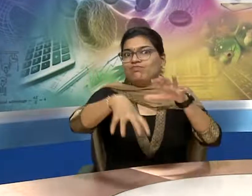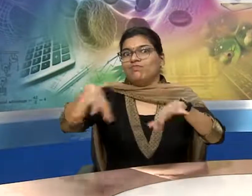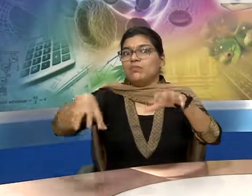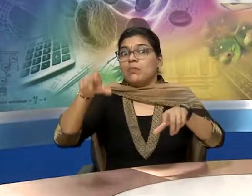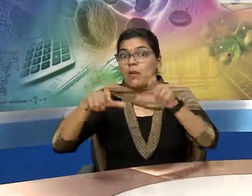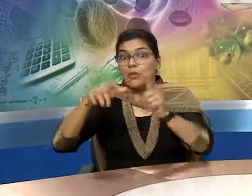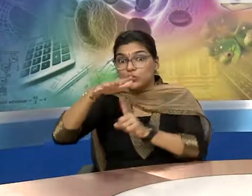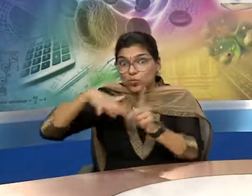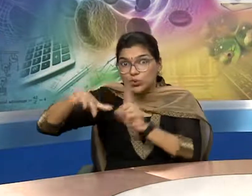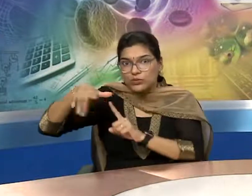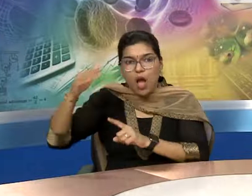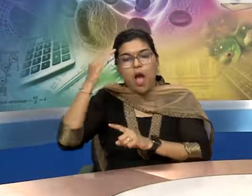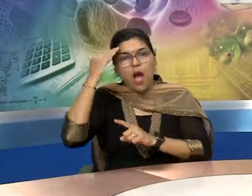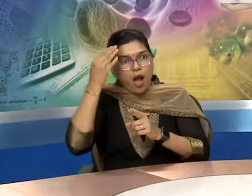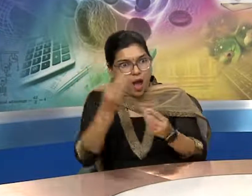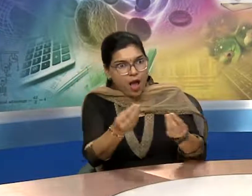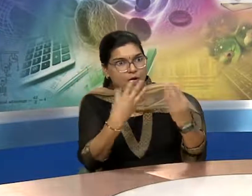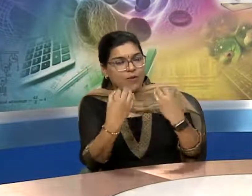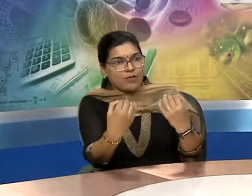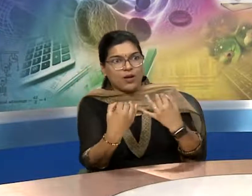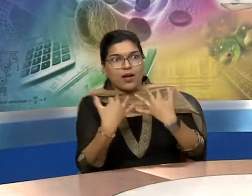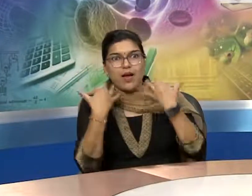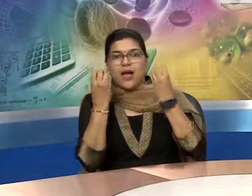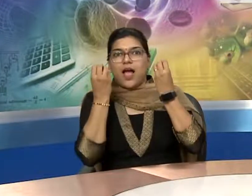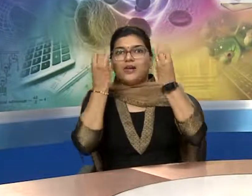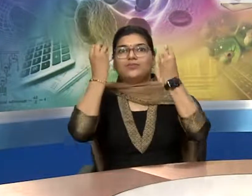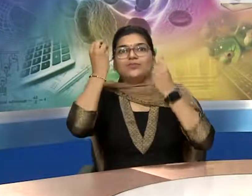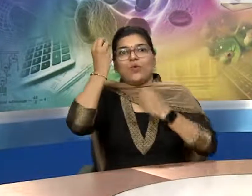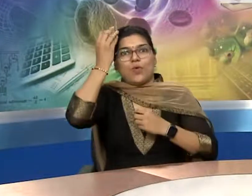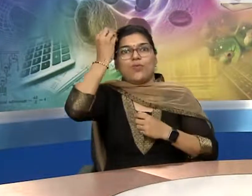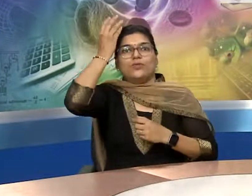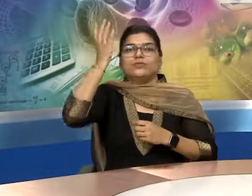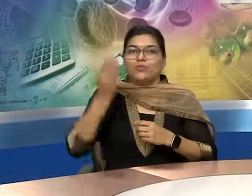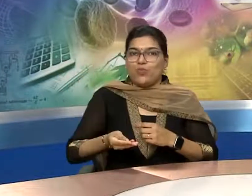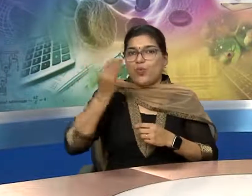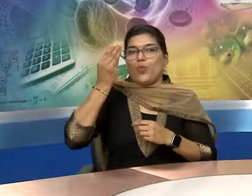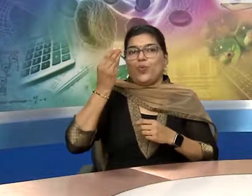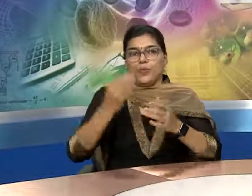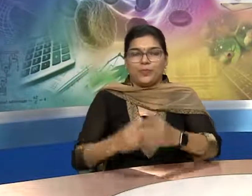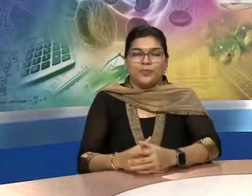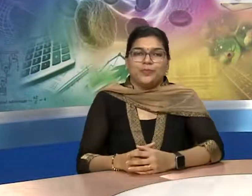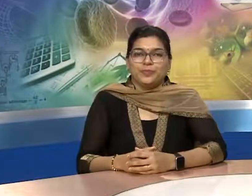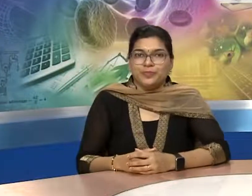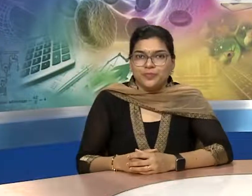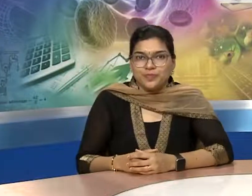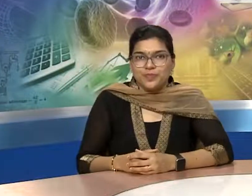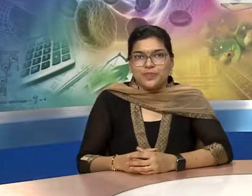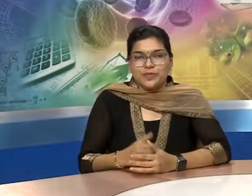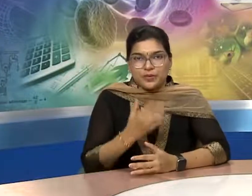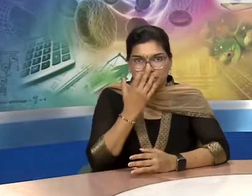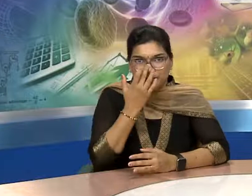all the peoples from different states can be invited and they can discuss.